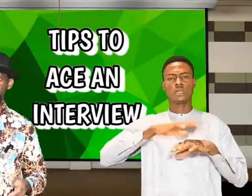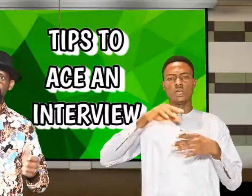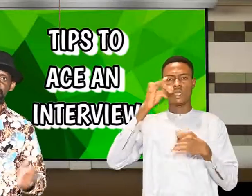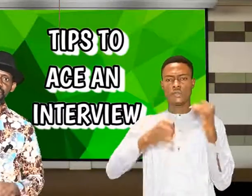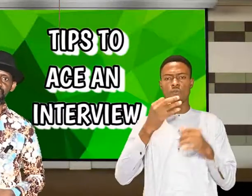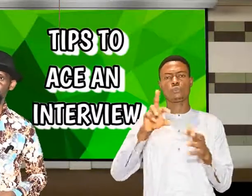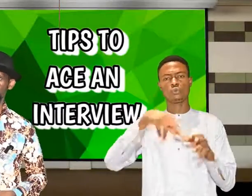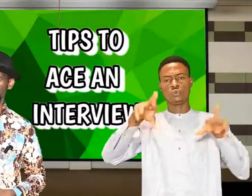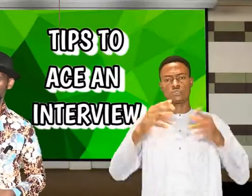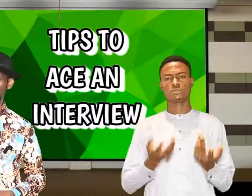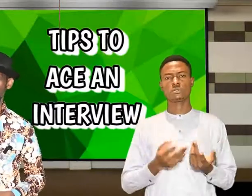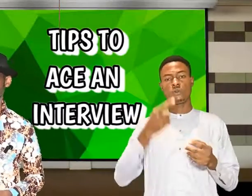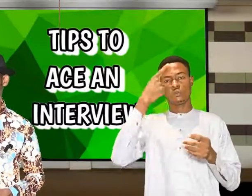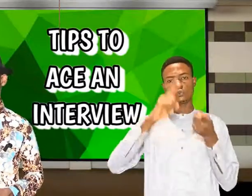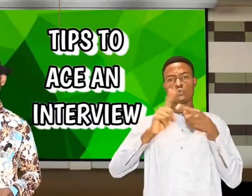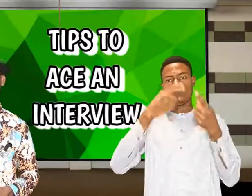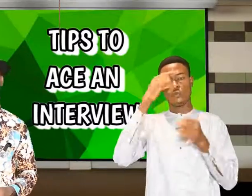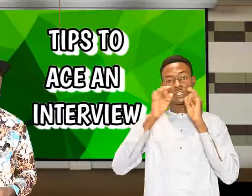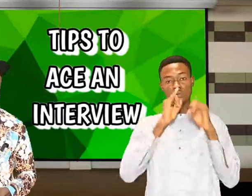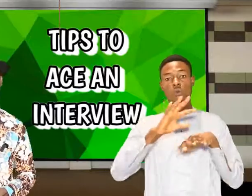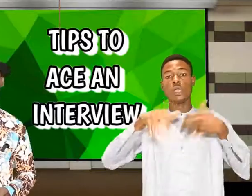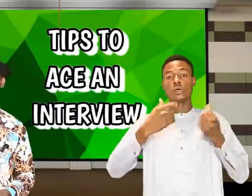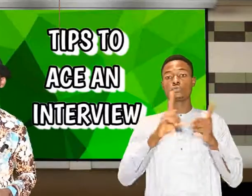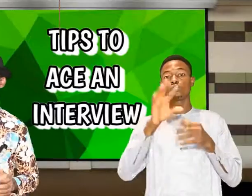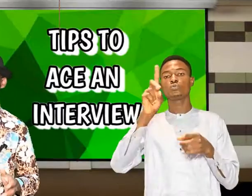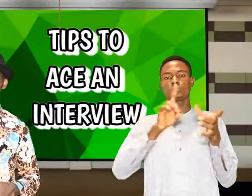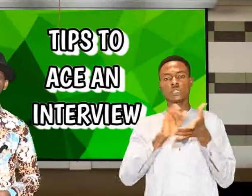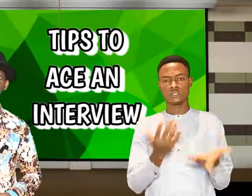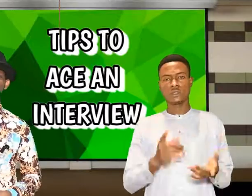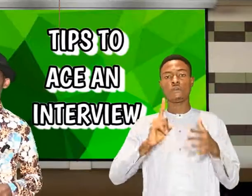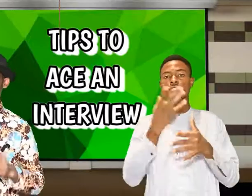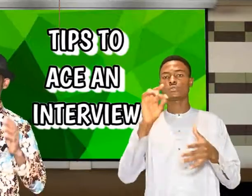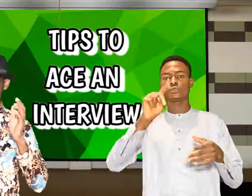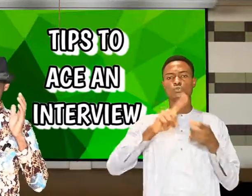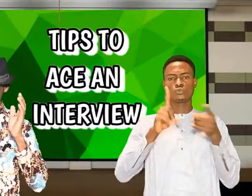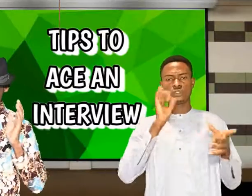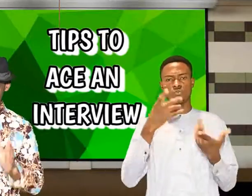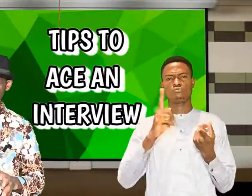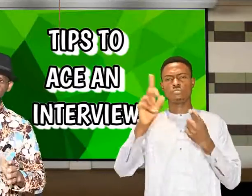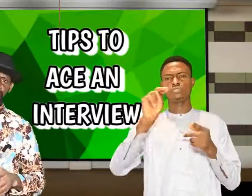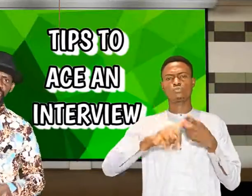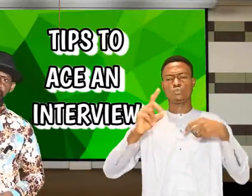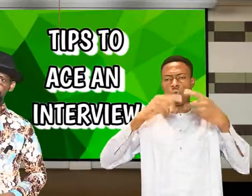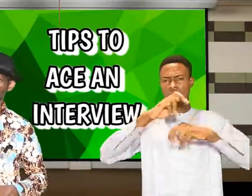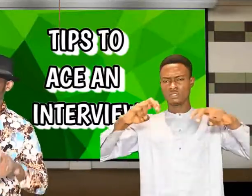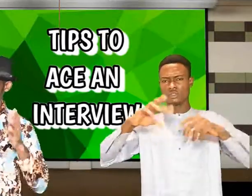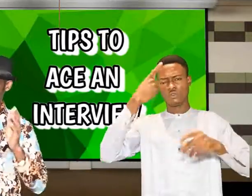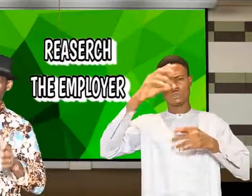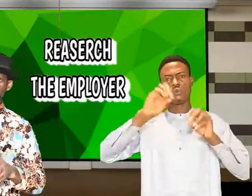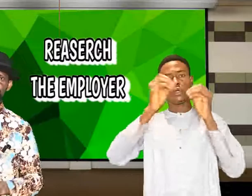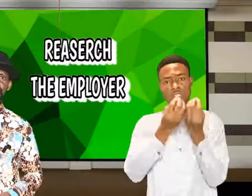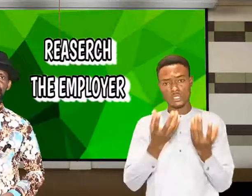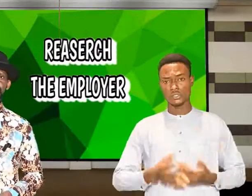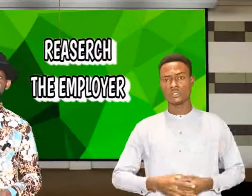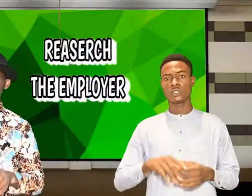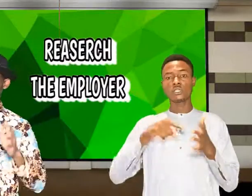you still need to ace that interview. How do you do that? First thing you need to do is you need to do some research on the organization of the